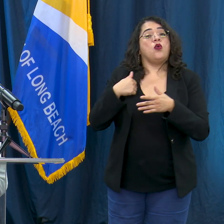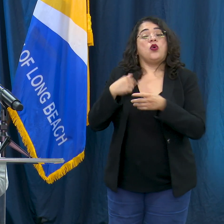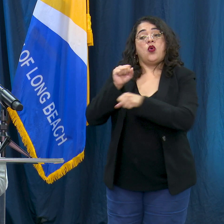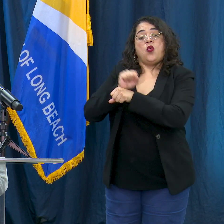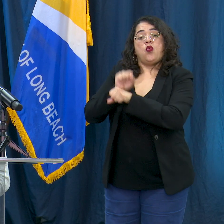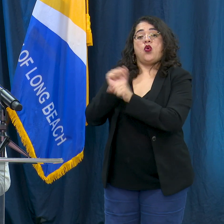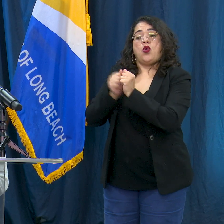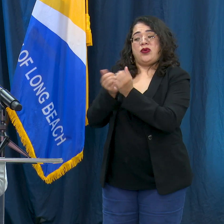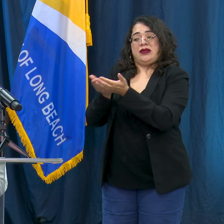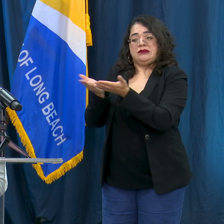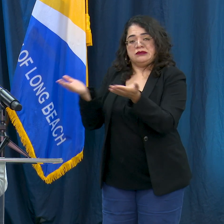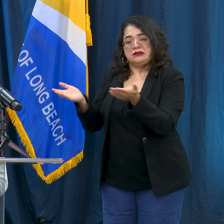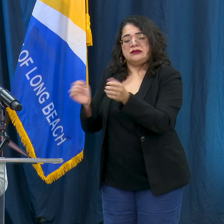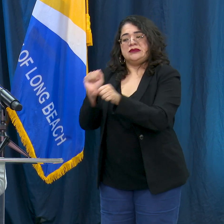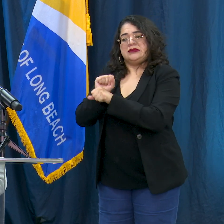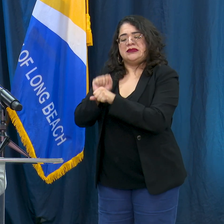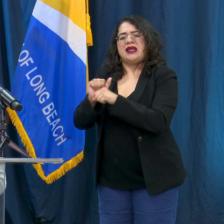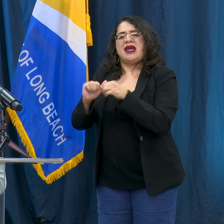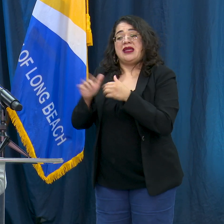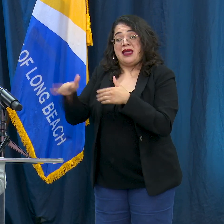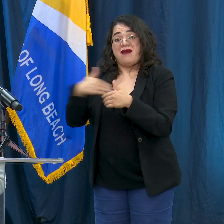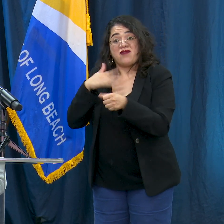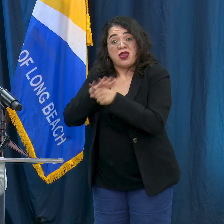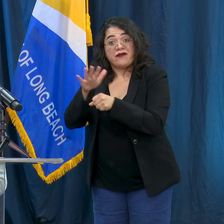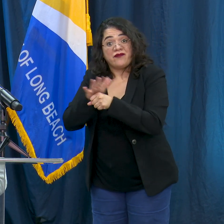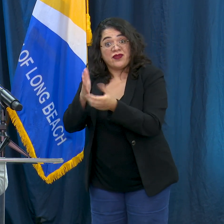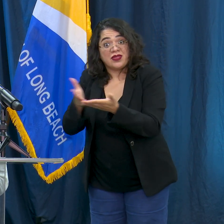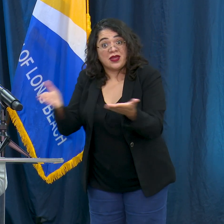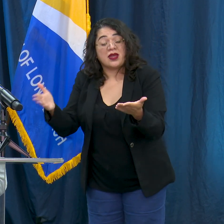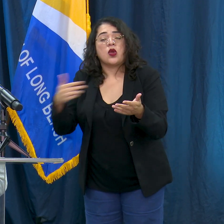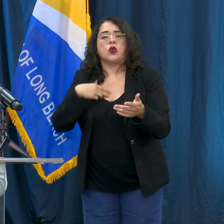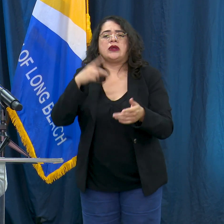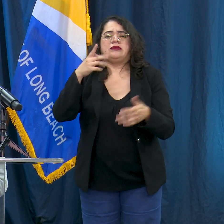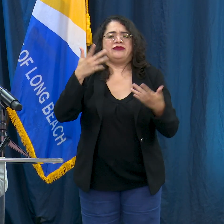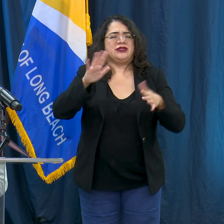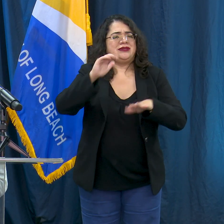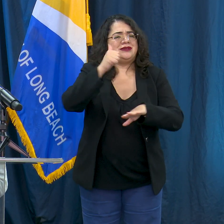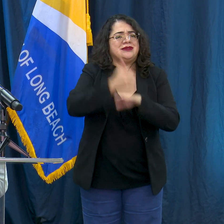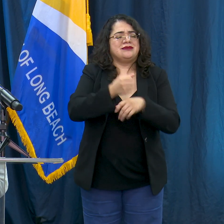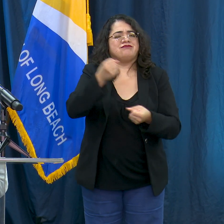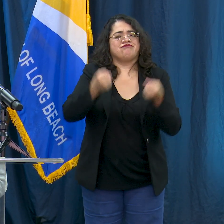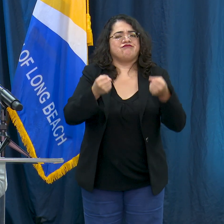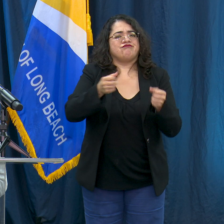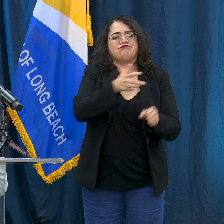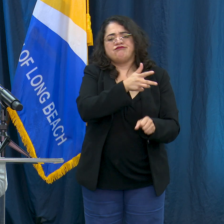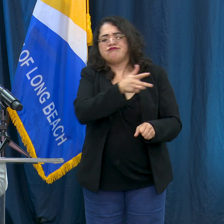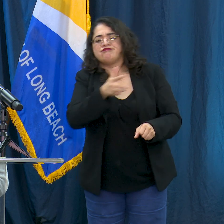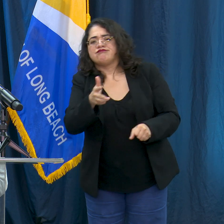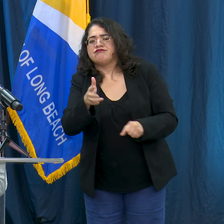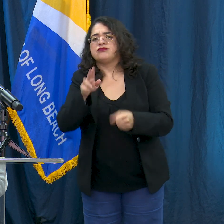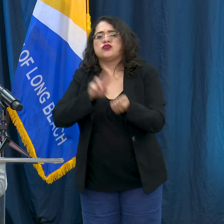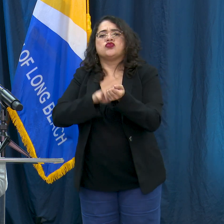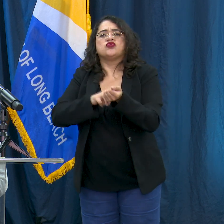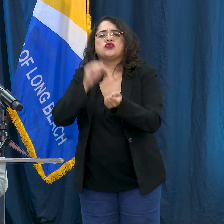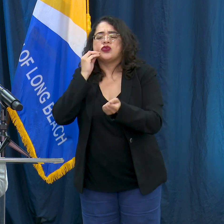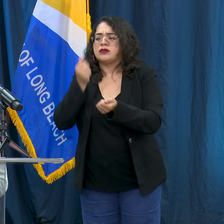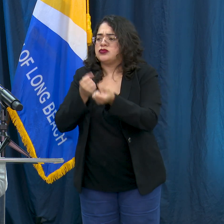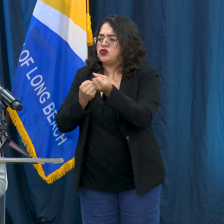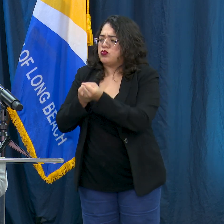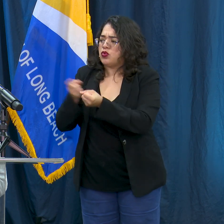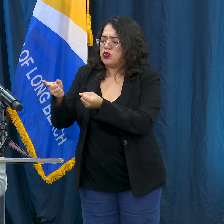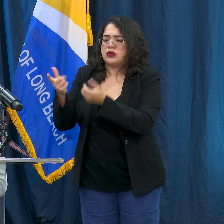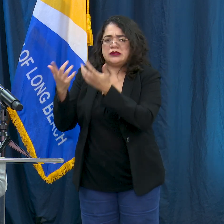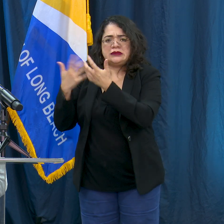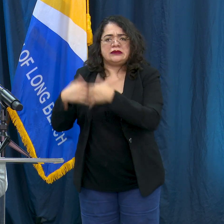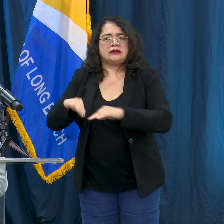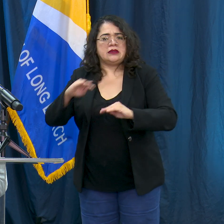their capacity. We did implement a mobile testing unit that is going out to different nursing homes to support their ability to do